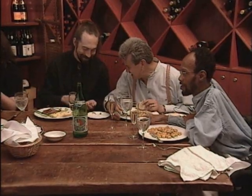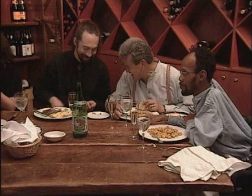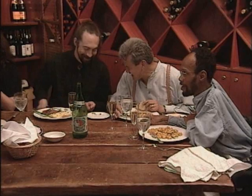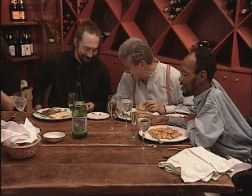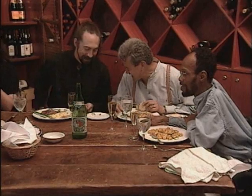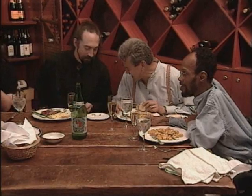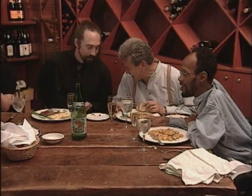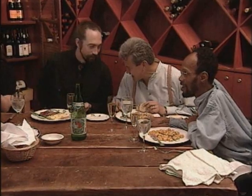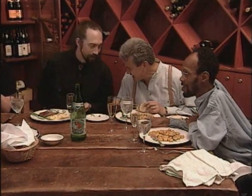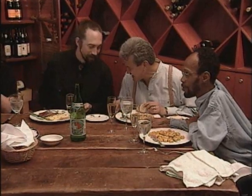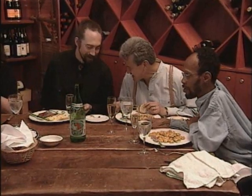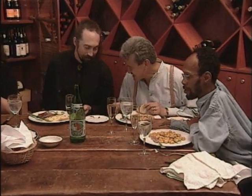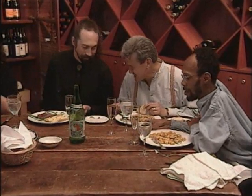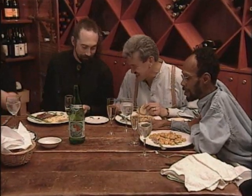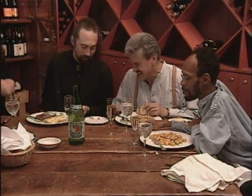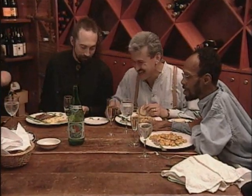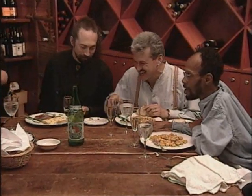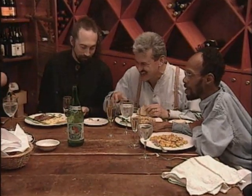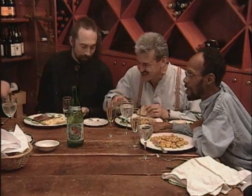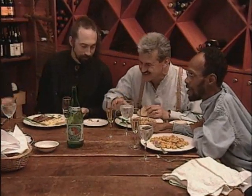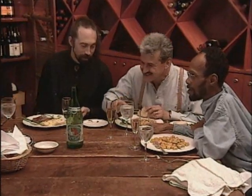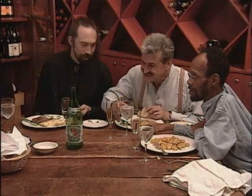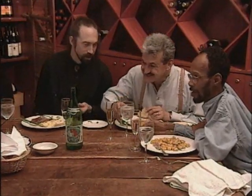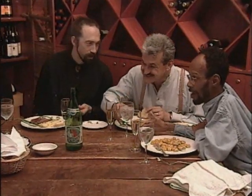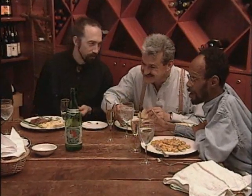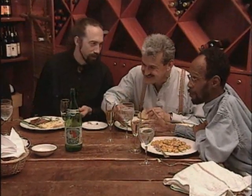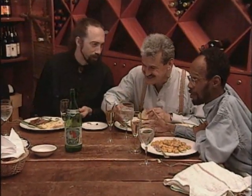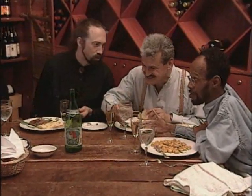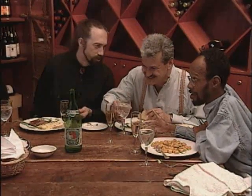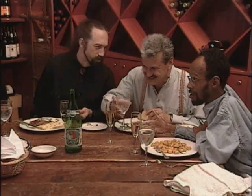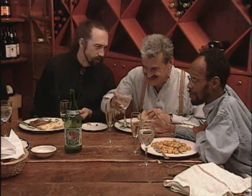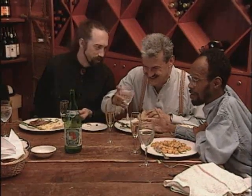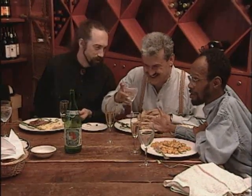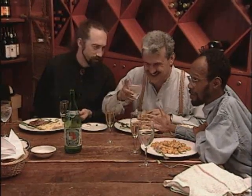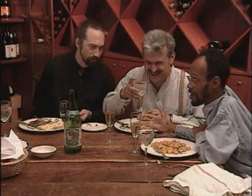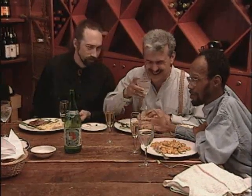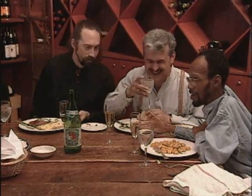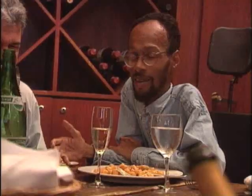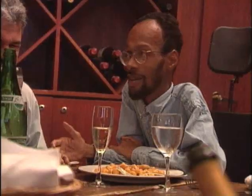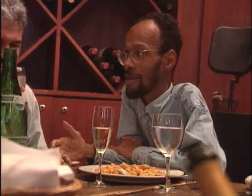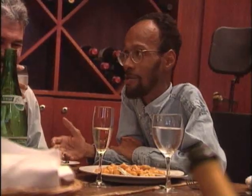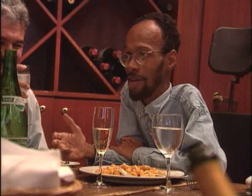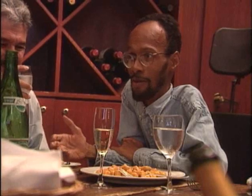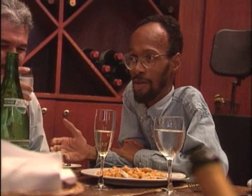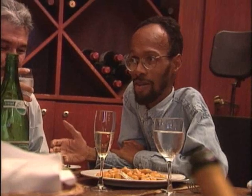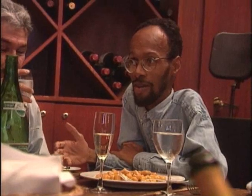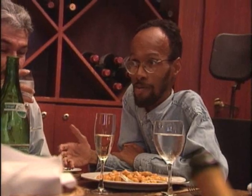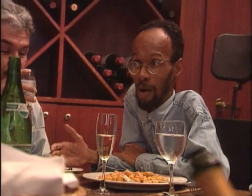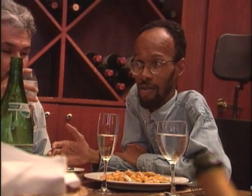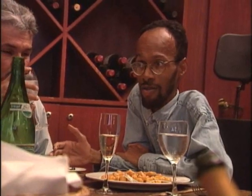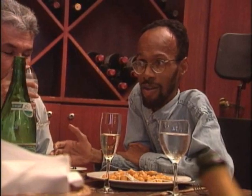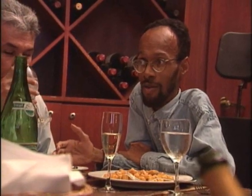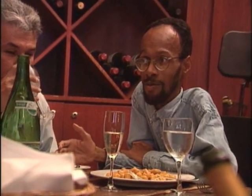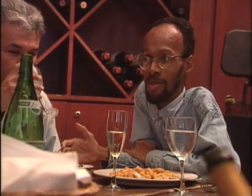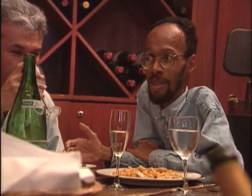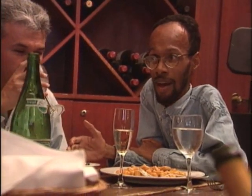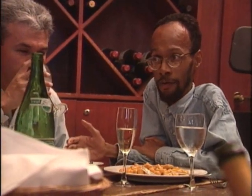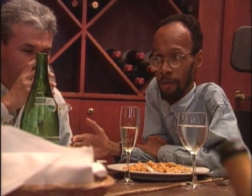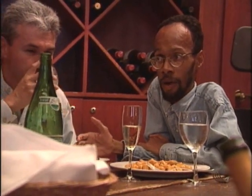to be in the marching band. And a guy in a wheelchair in the marching band, I mean, how are you going to be in a wheelchair and march, you know, on the football